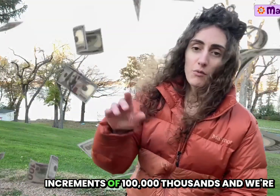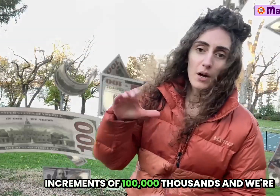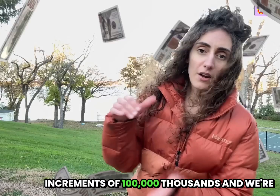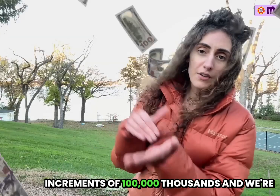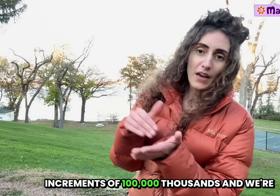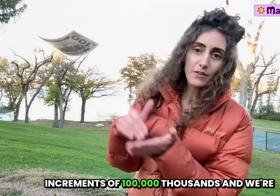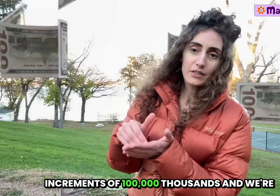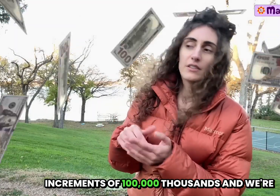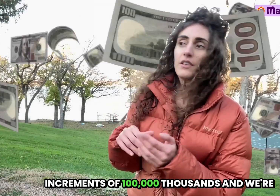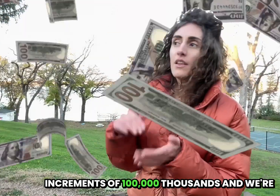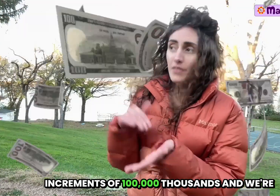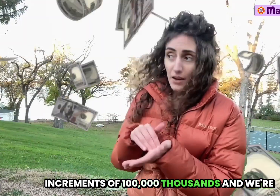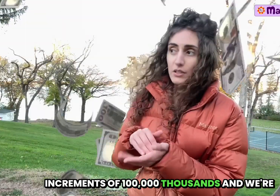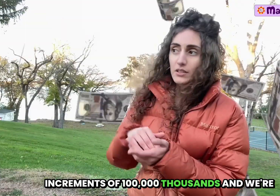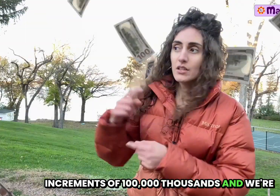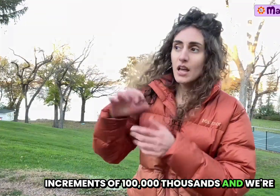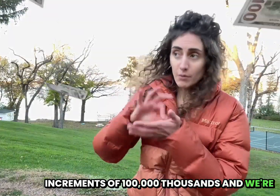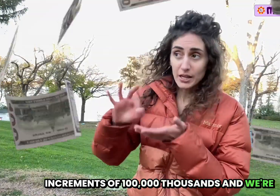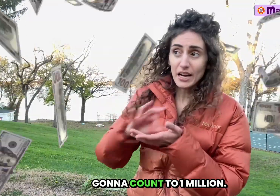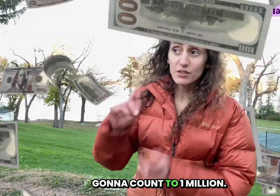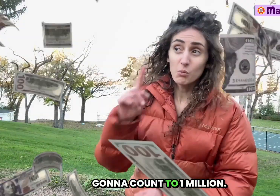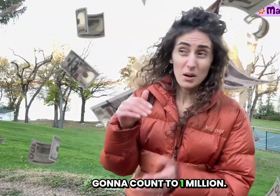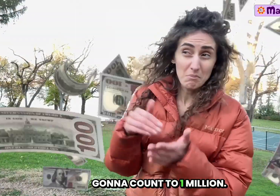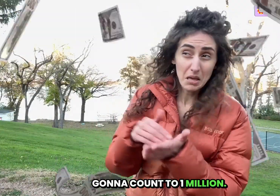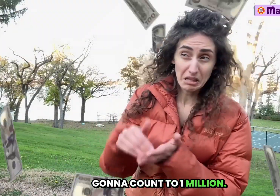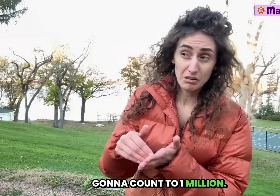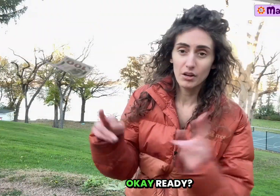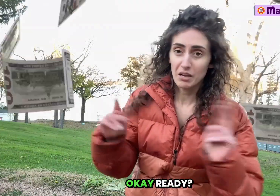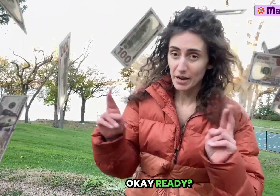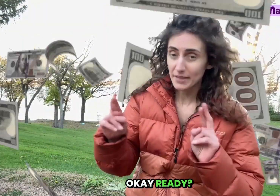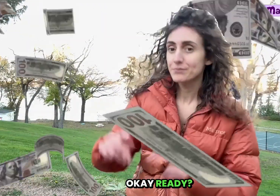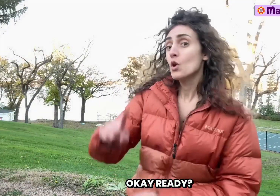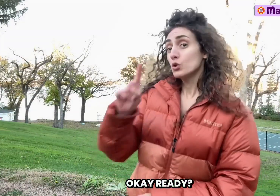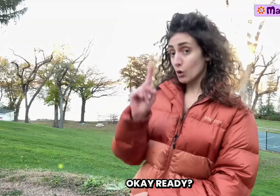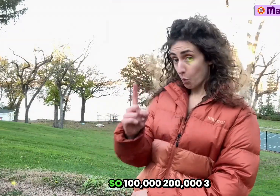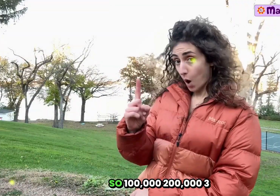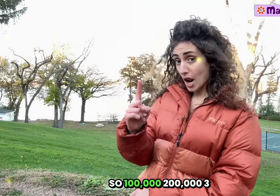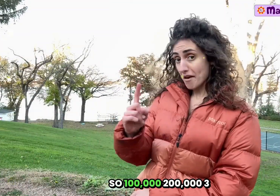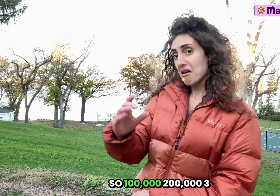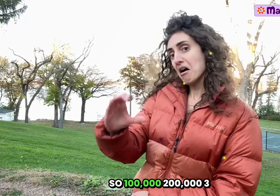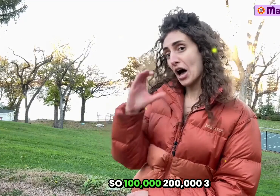100,000, thousands, and we're going to count to 1 million. Okay, ready? So 100